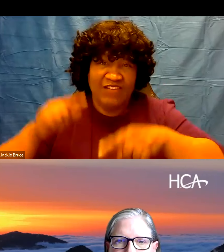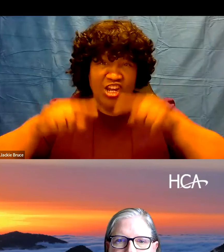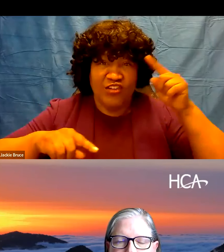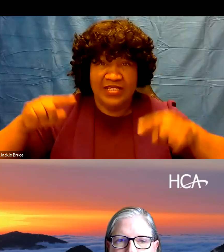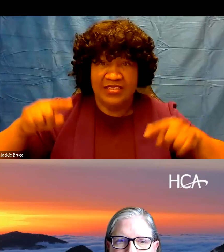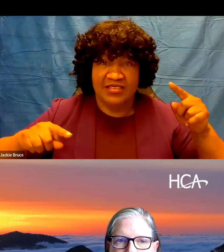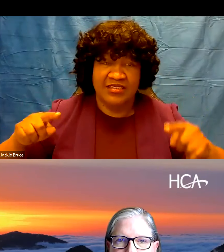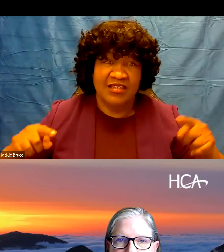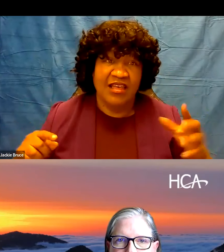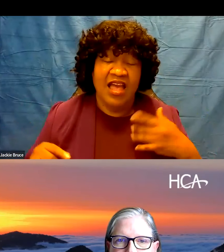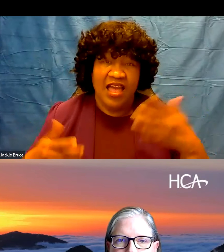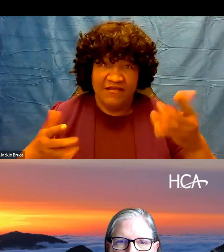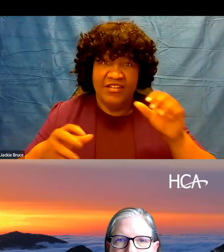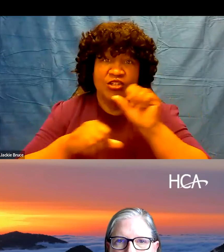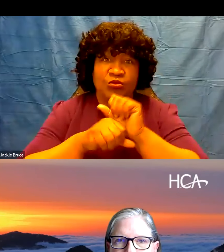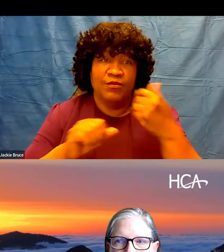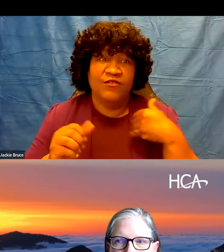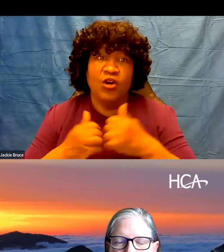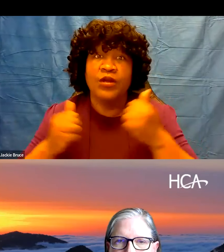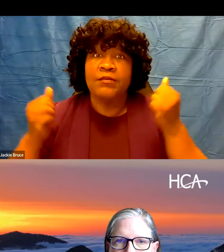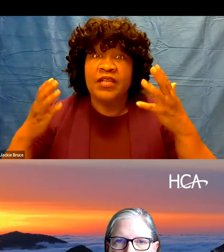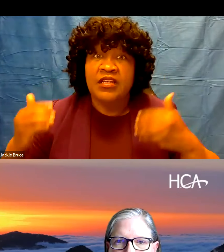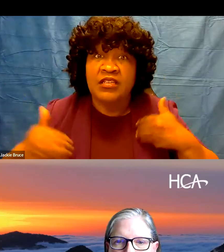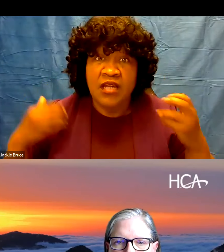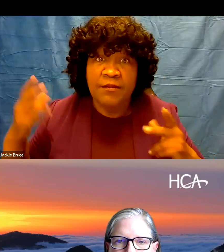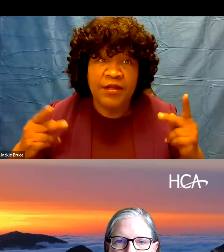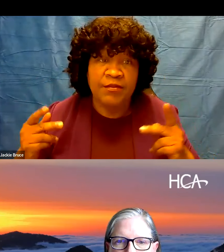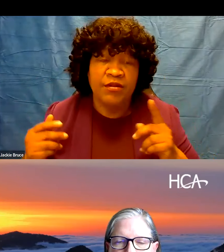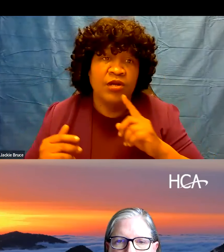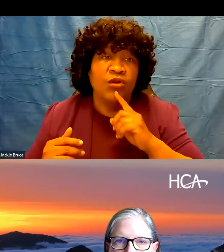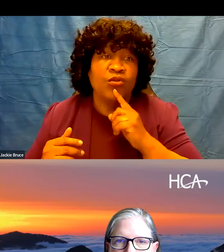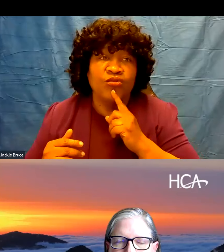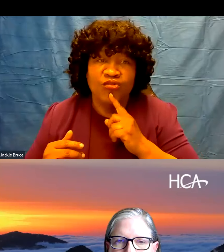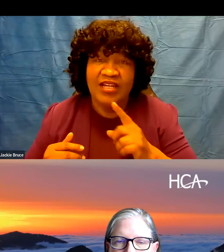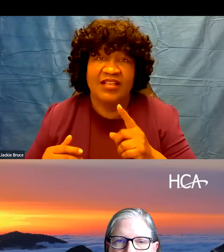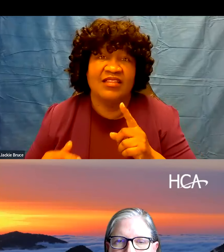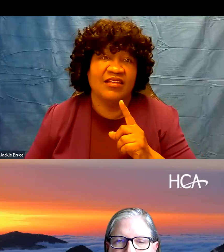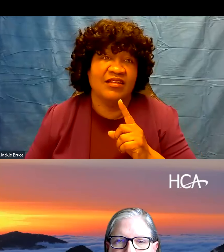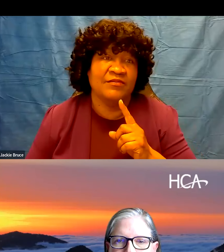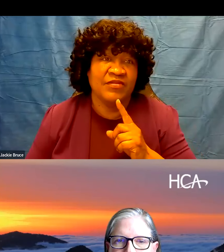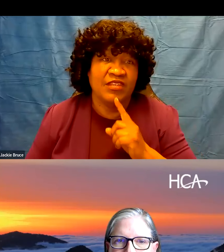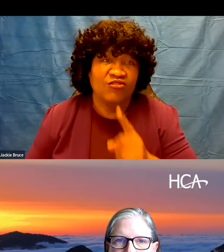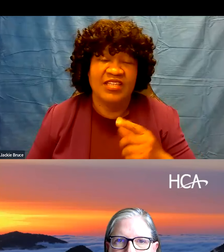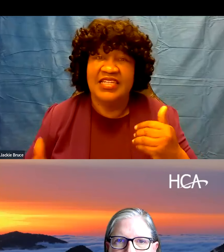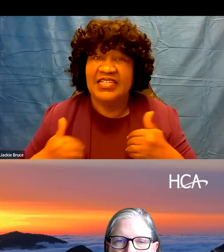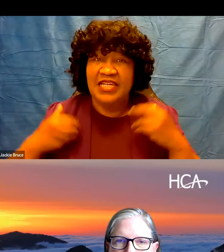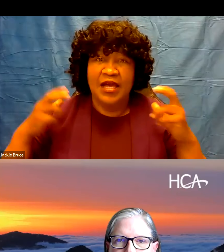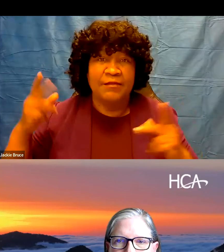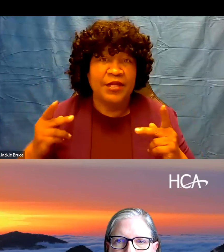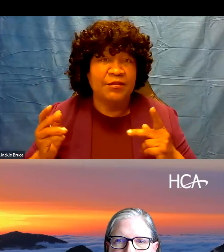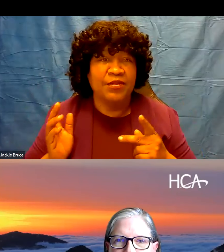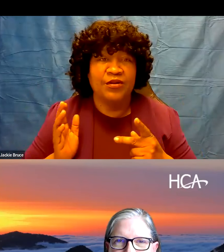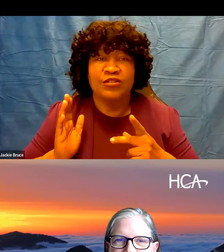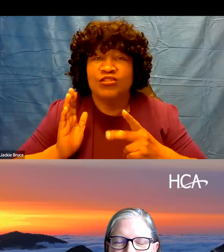yeah, I've worked with young people who really just they really like double and triple